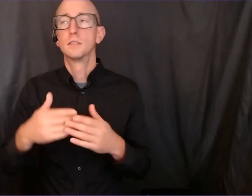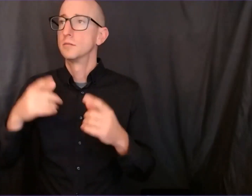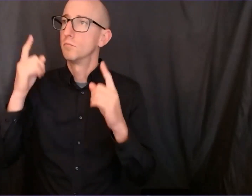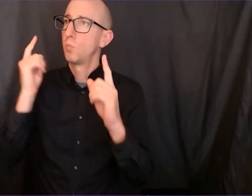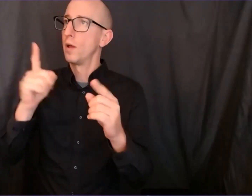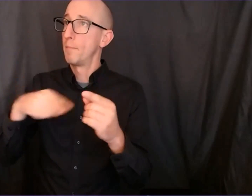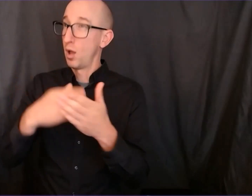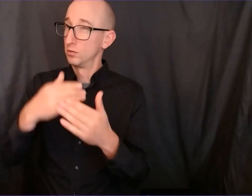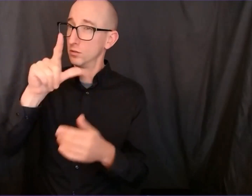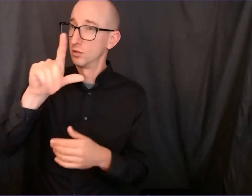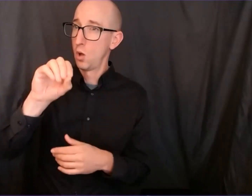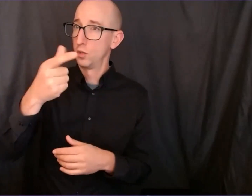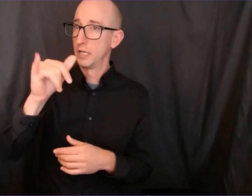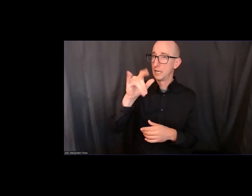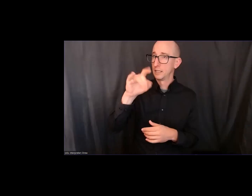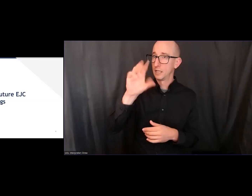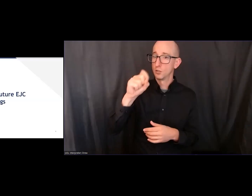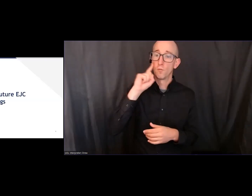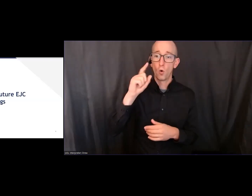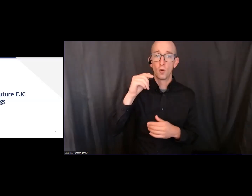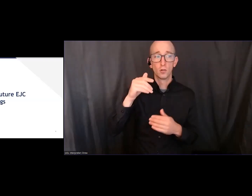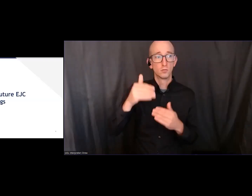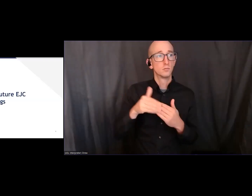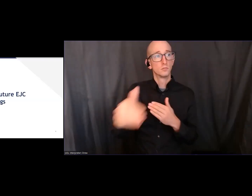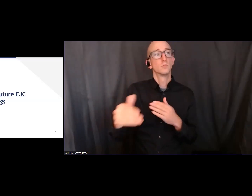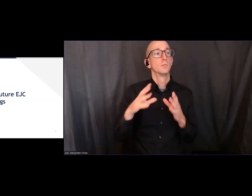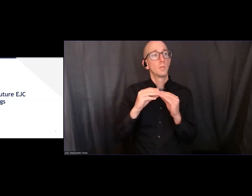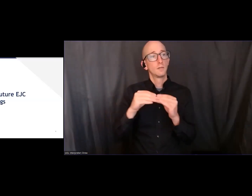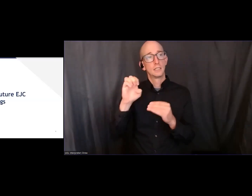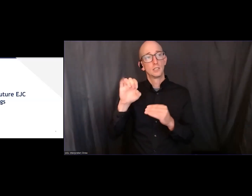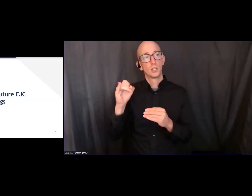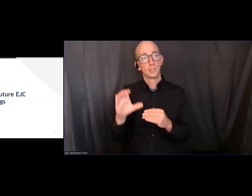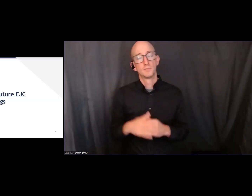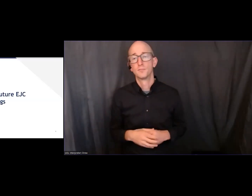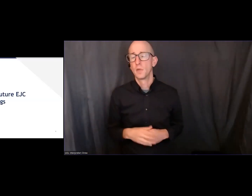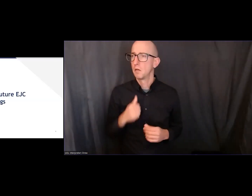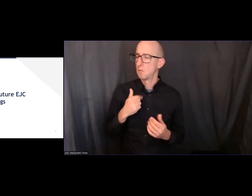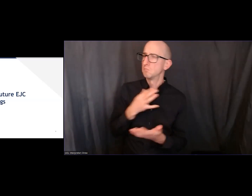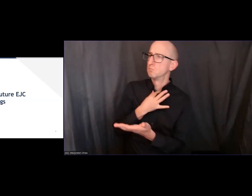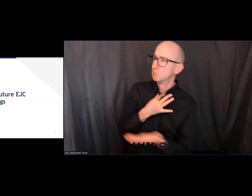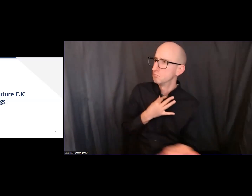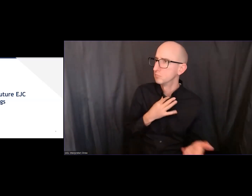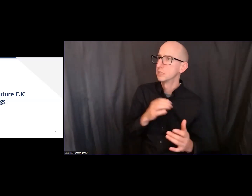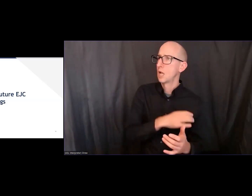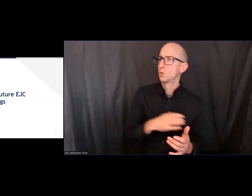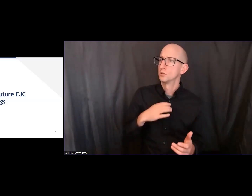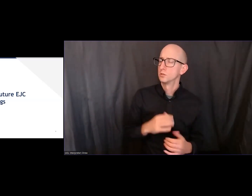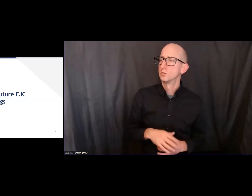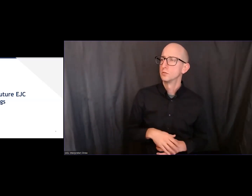So I wanted to get feedback from the council members if